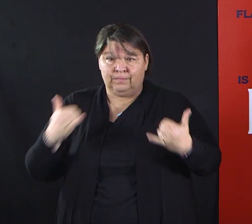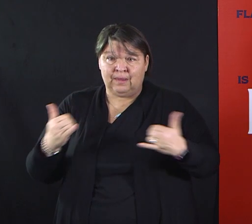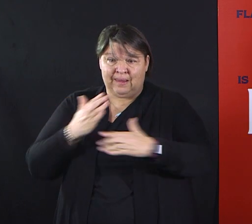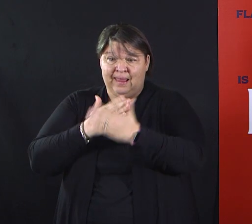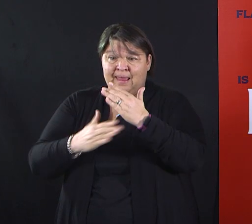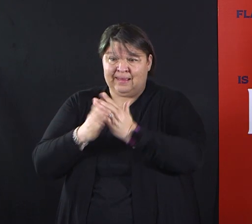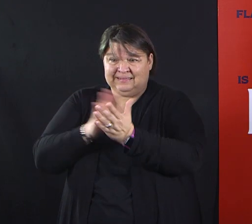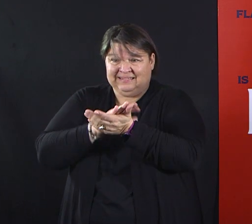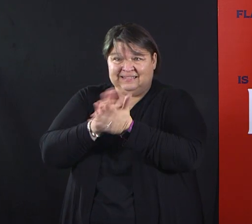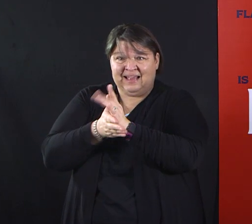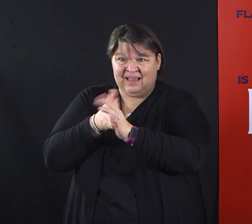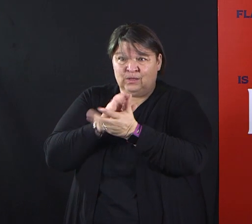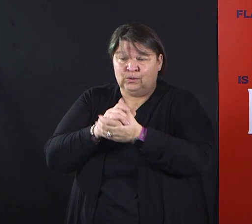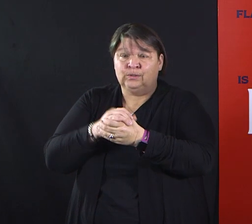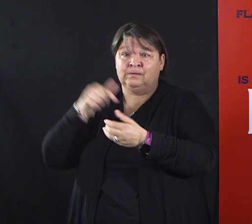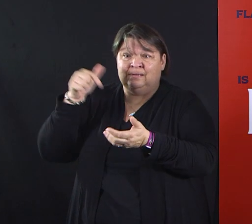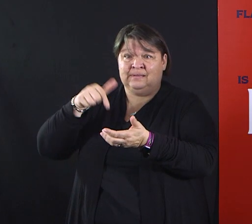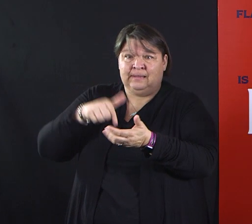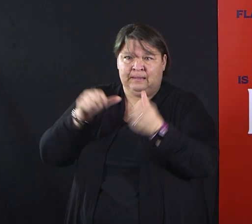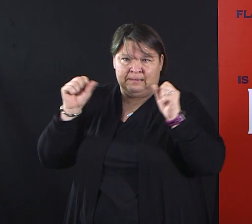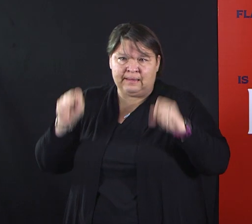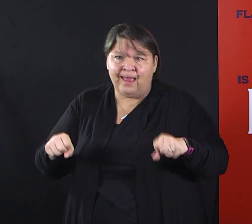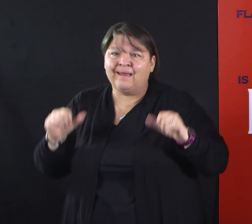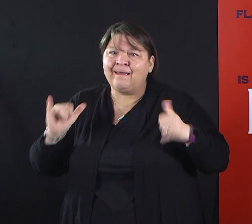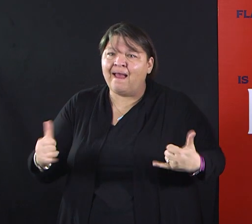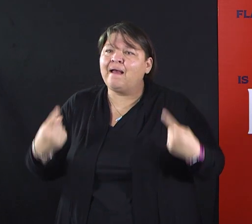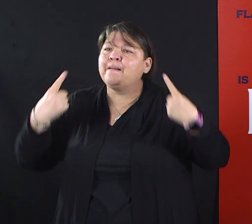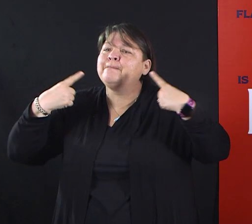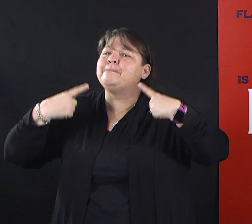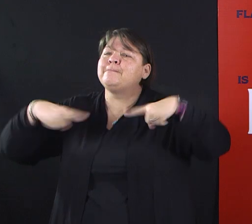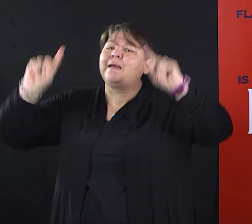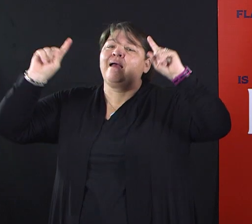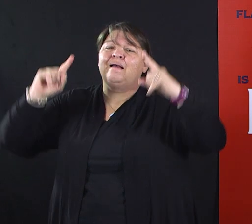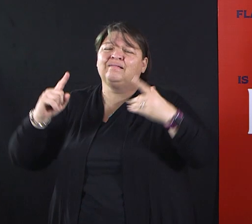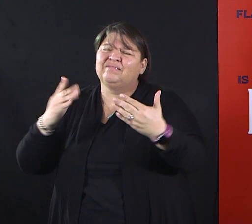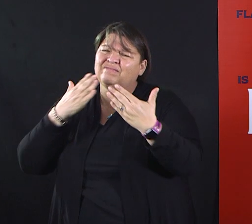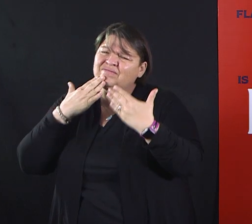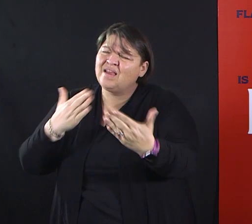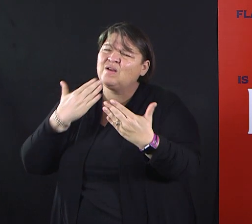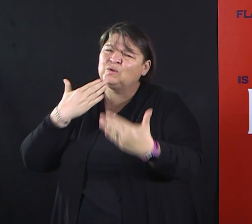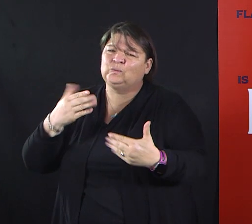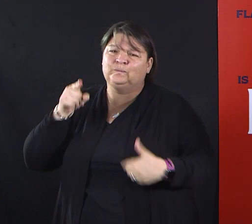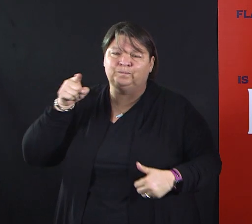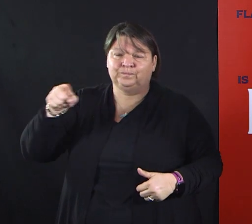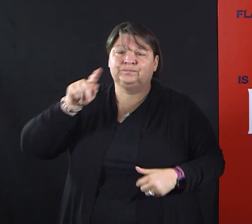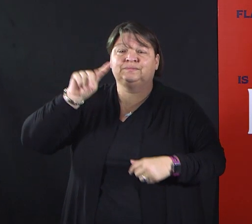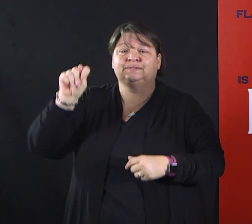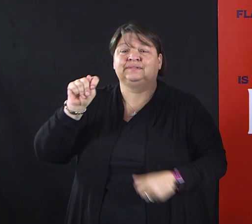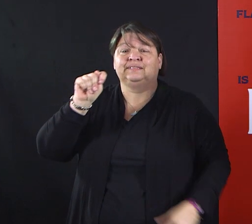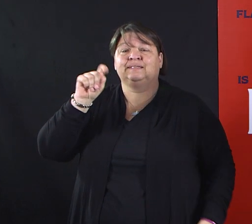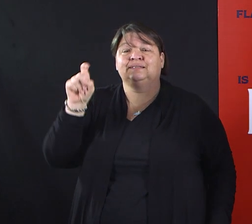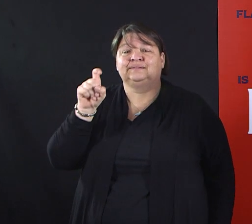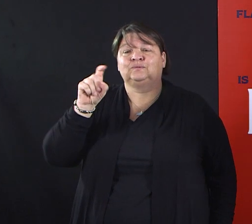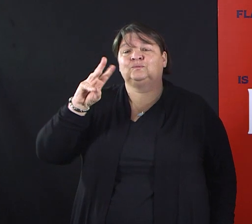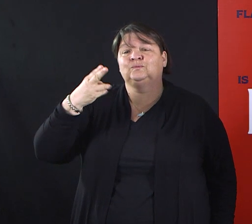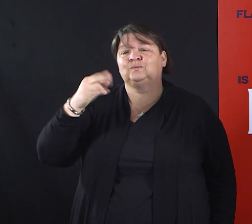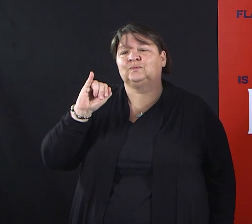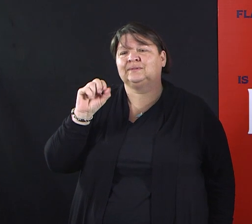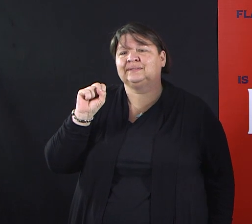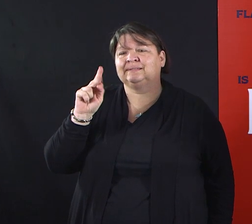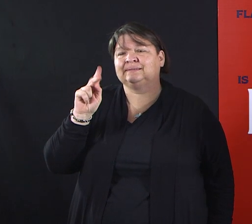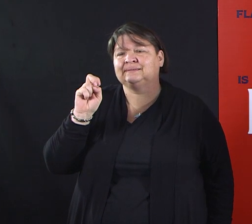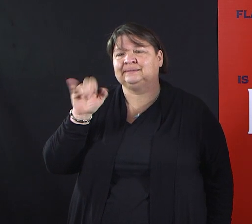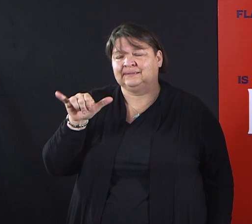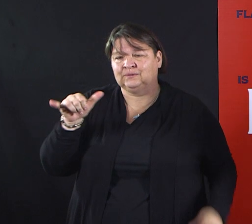and through the different areas of the city that actually need them. So thanks again to those folks at TX. So again, as we close, let us know what questions you